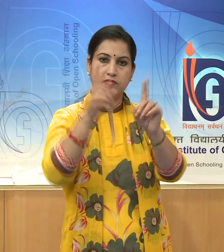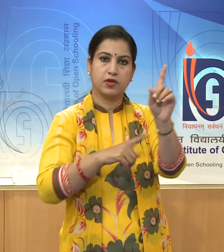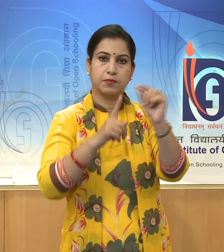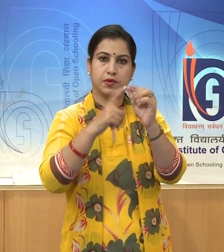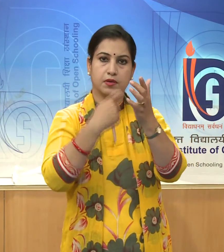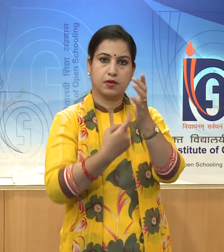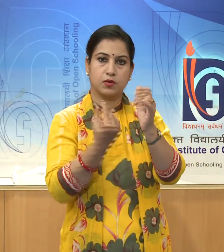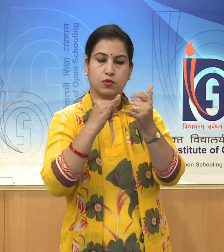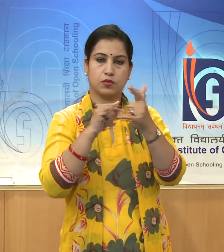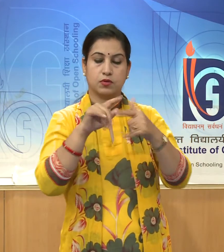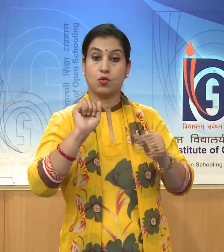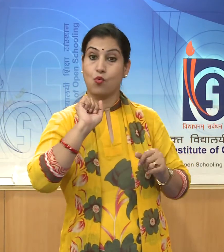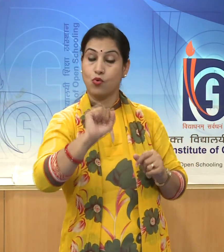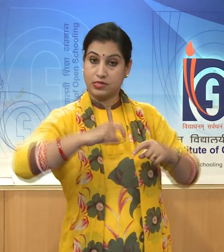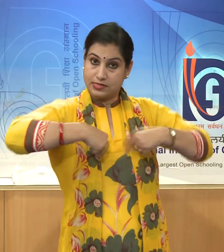His own self-portrait